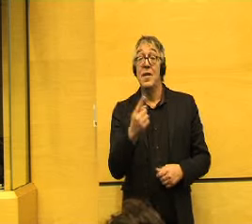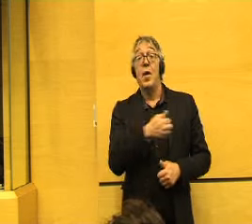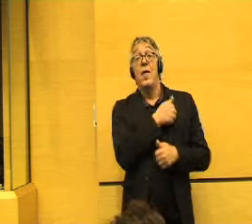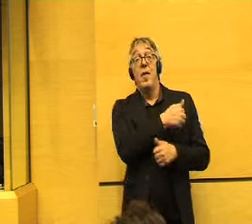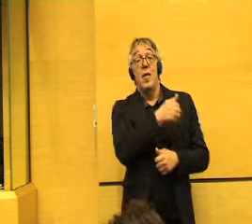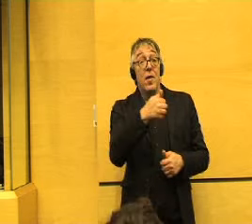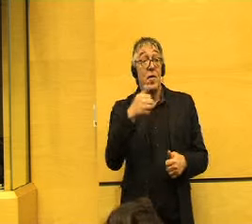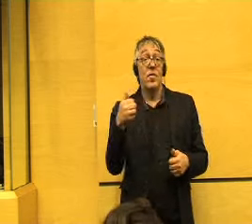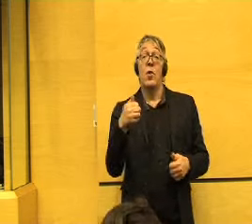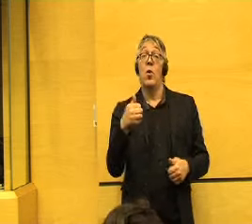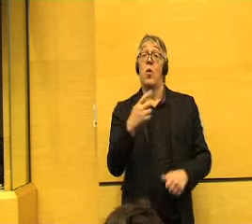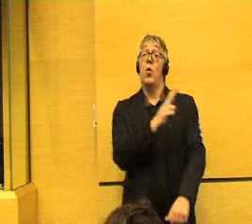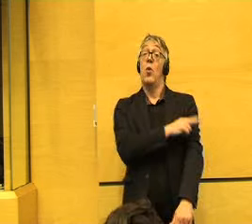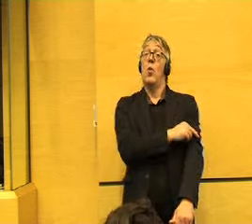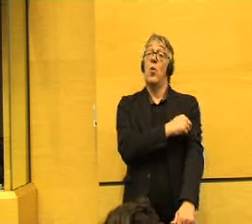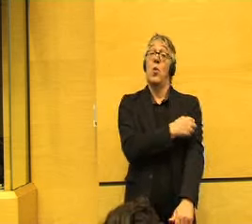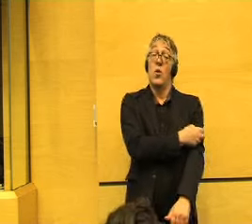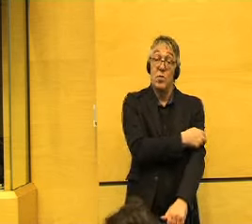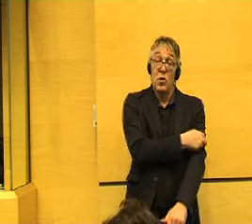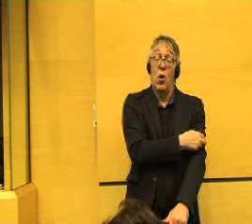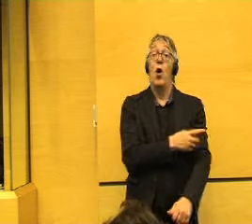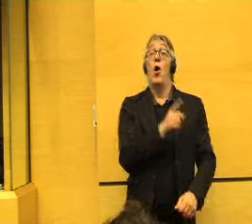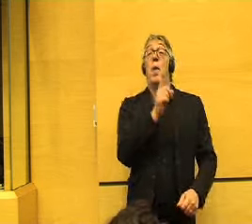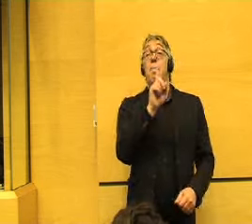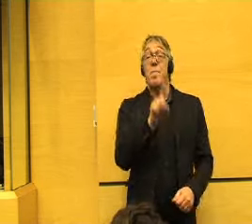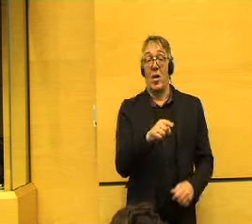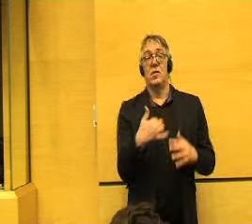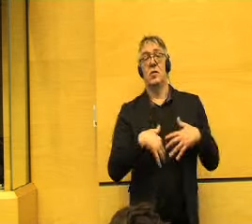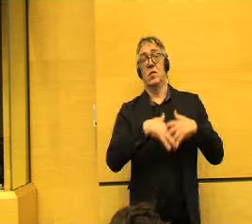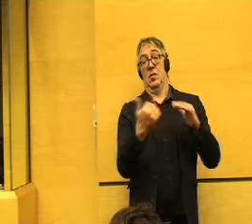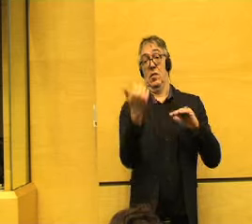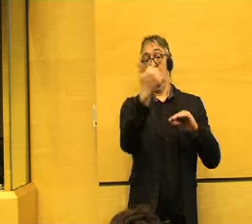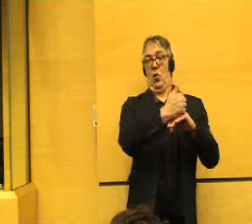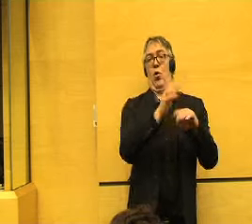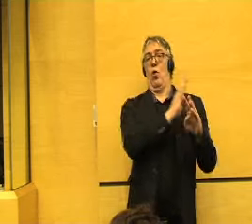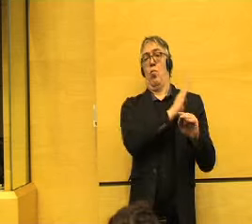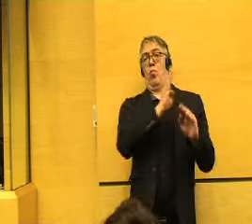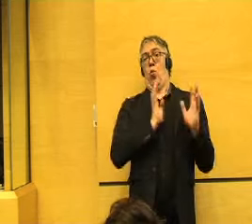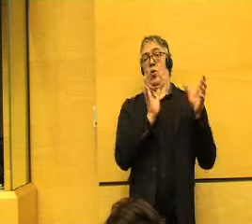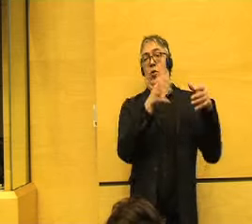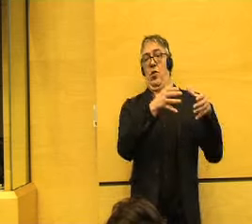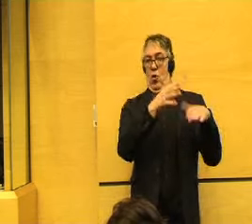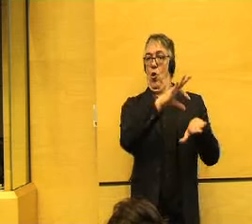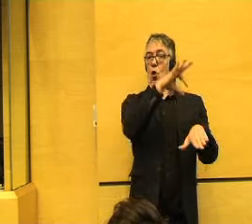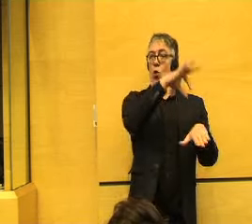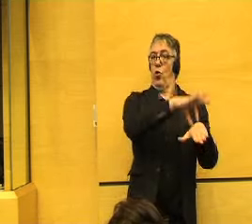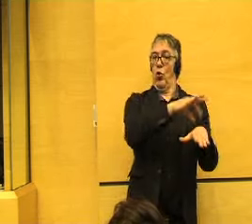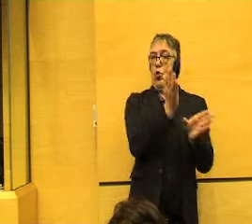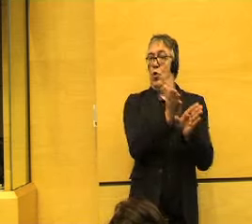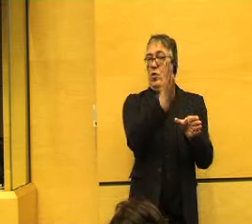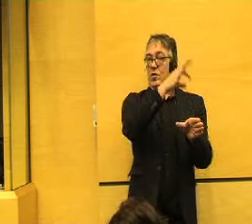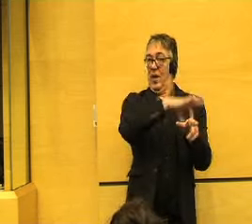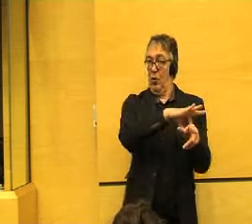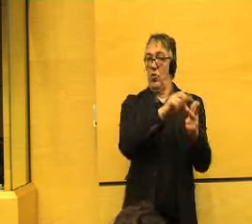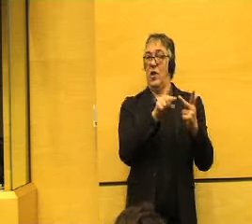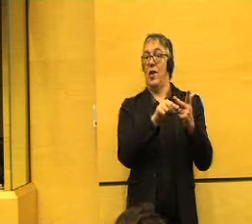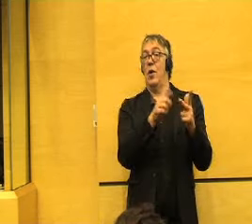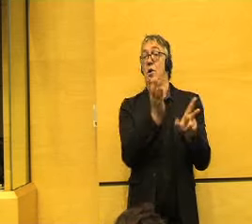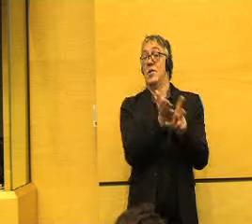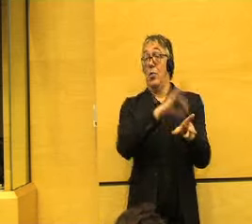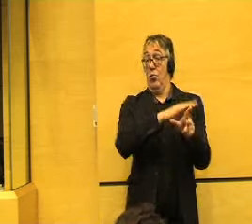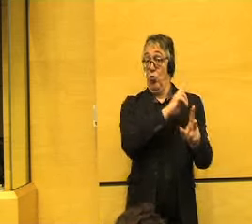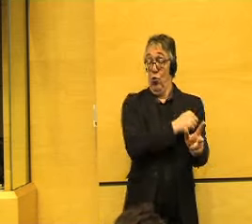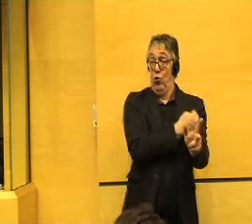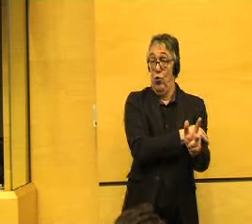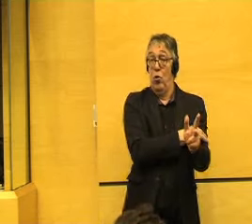the infirmary board, which consists of a psychiatrist, physician, psychiatric nurse, lawyer,